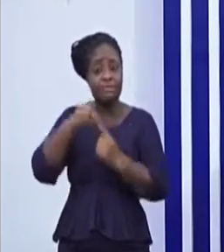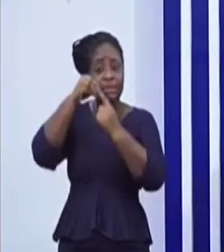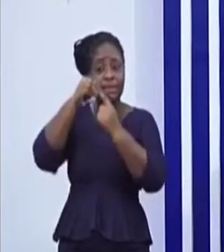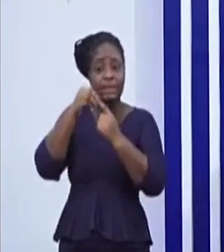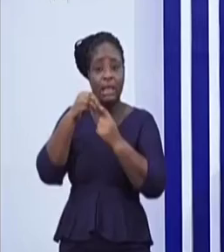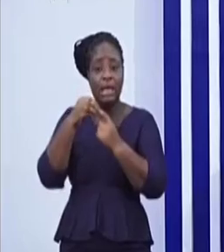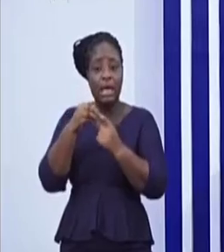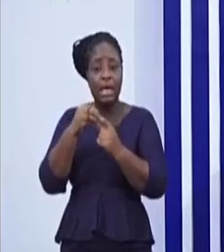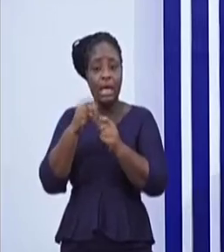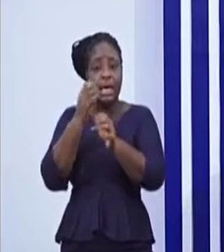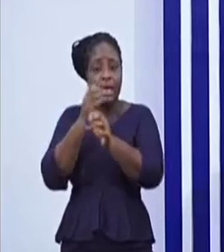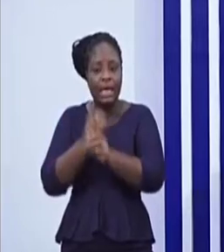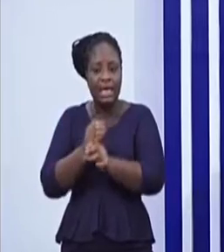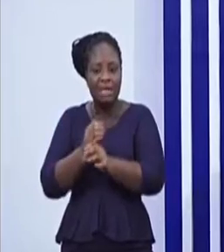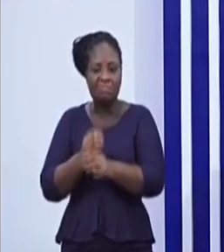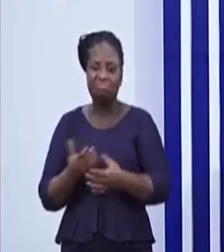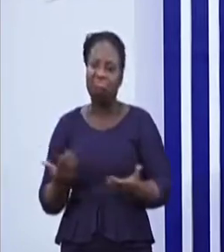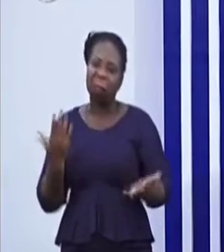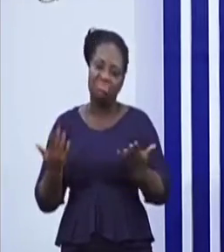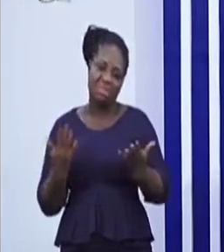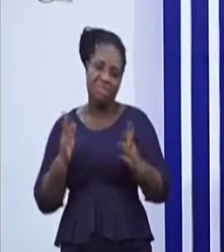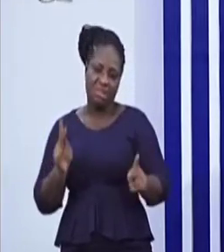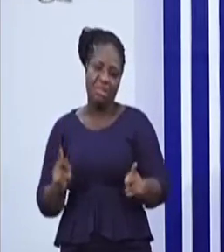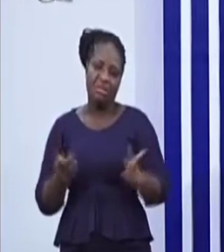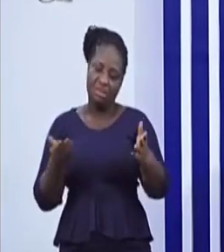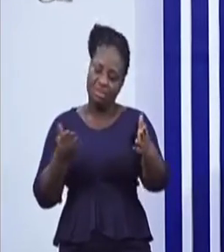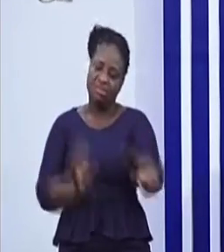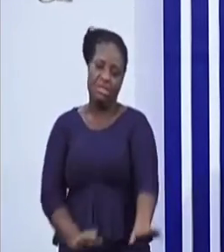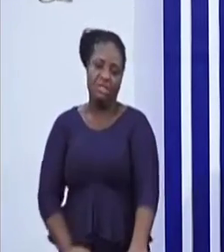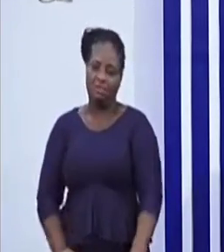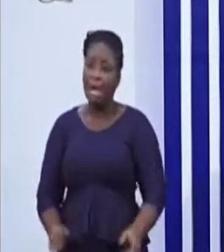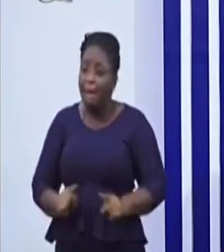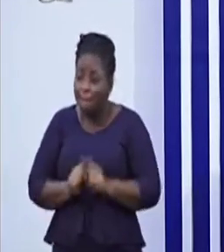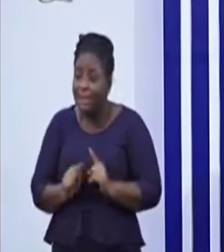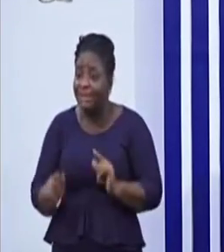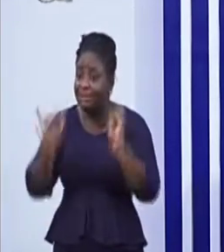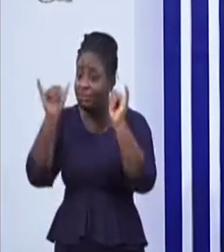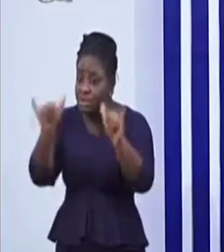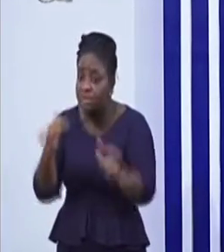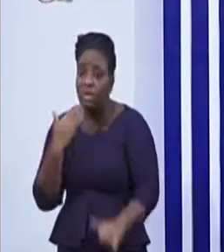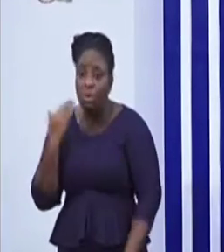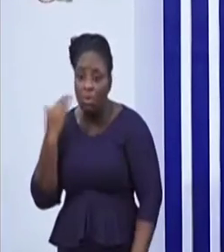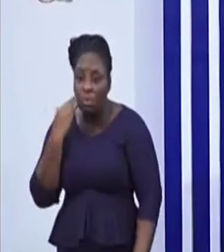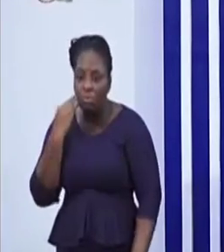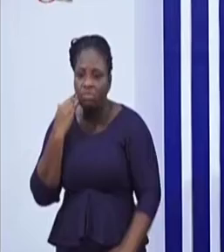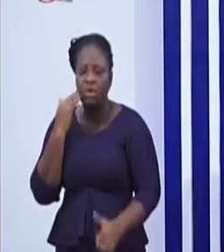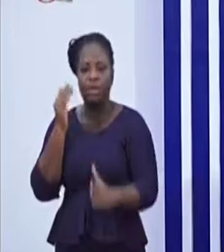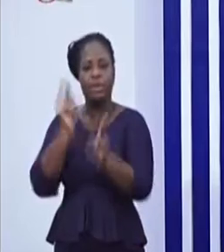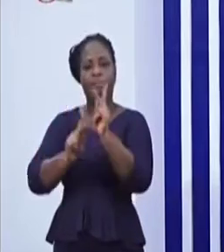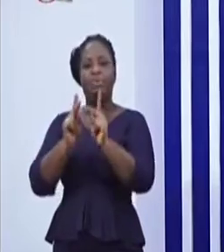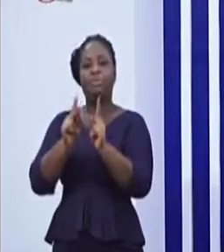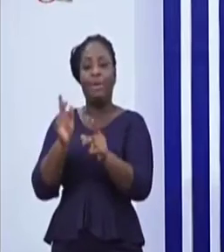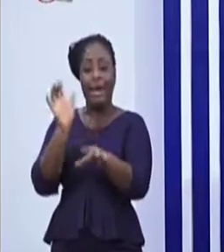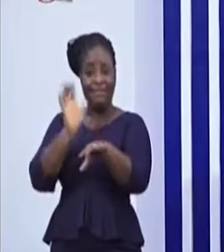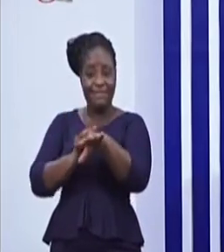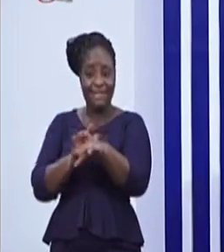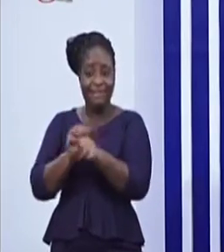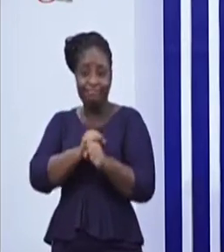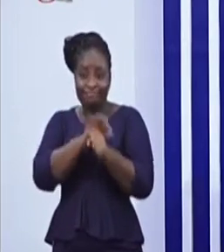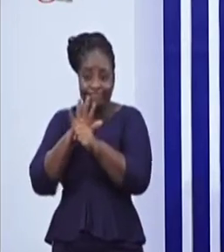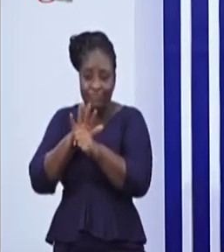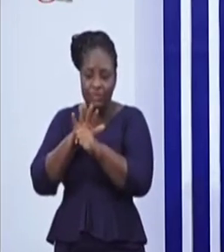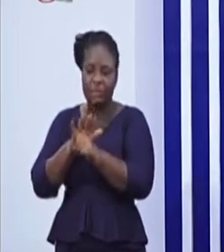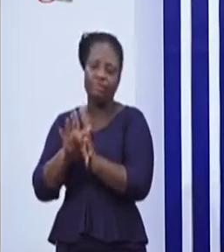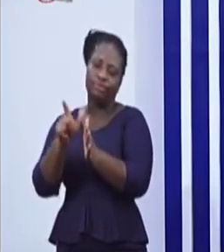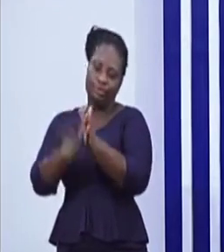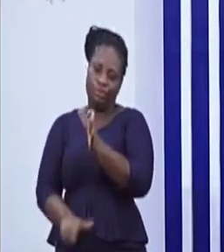So just to buttress the point that once we stay at home, we're going to reduce the number of people who are going to get sick. If we don't, and many